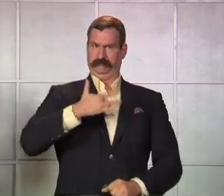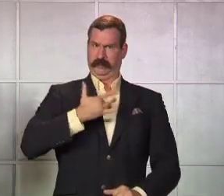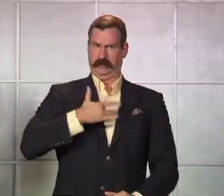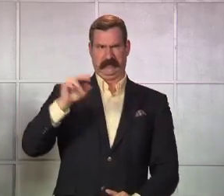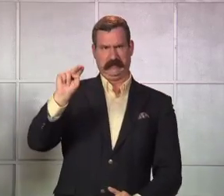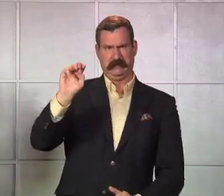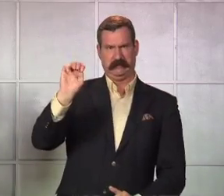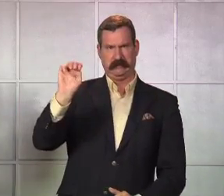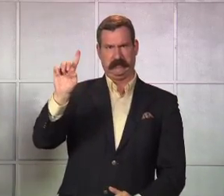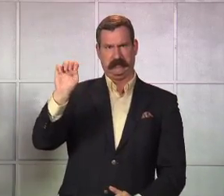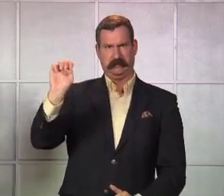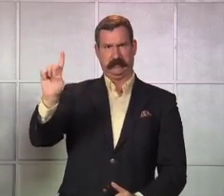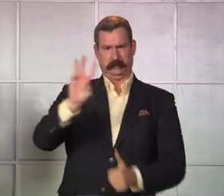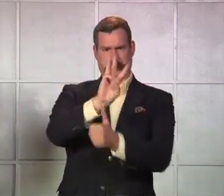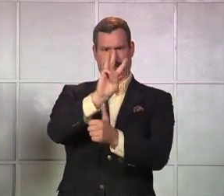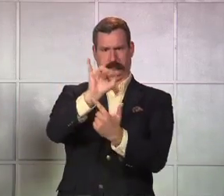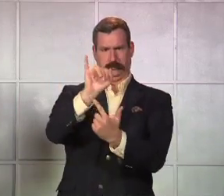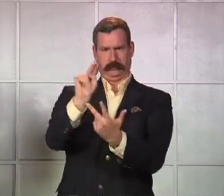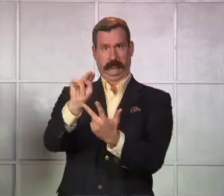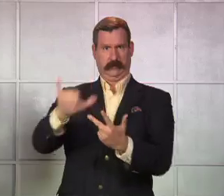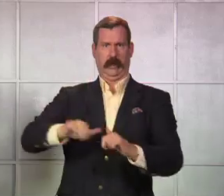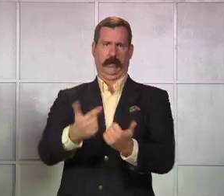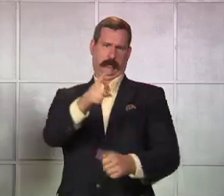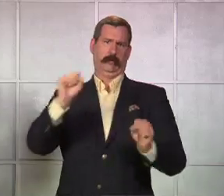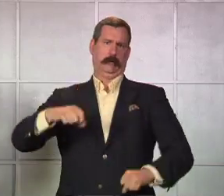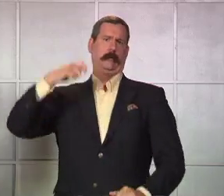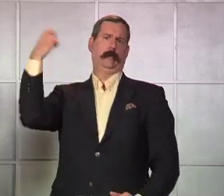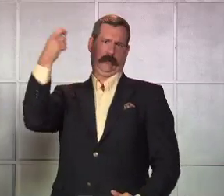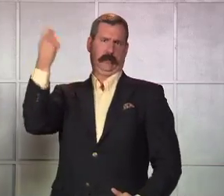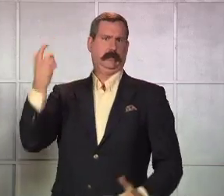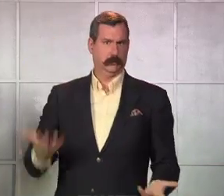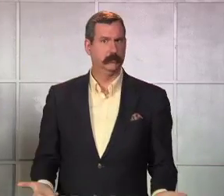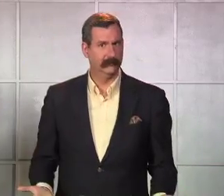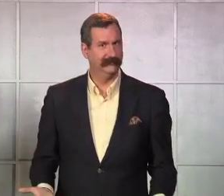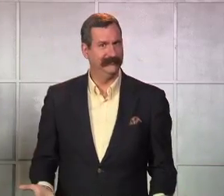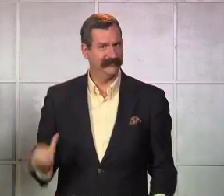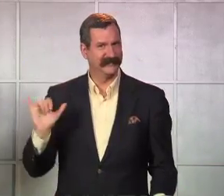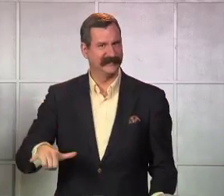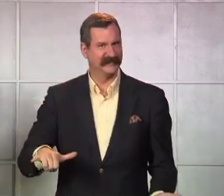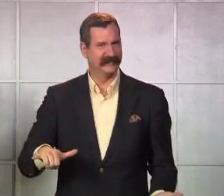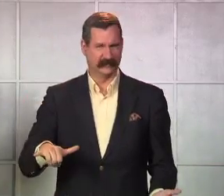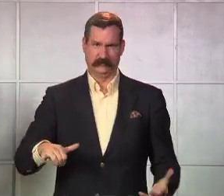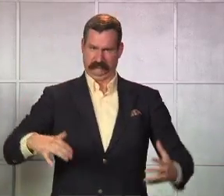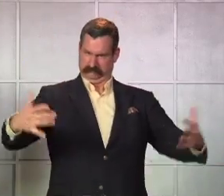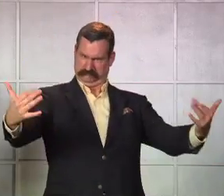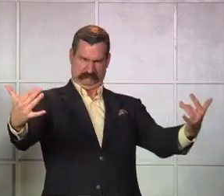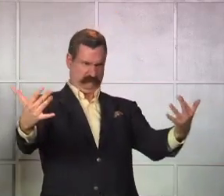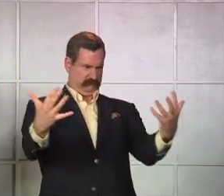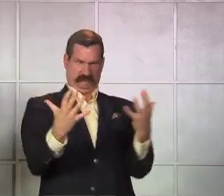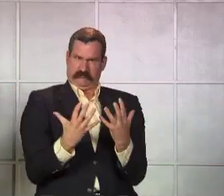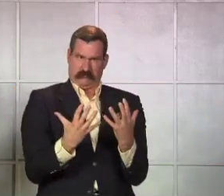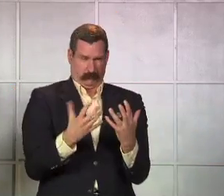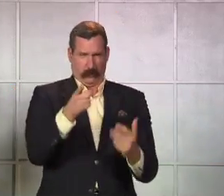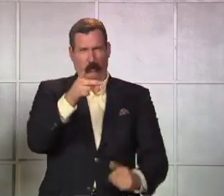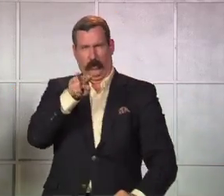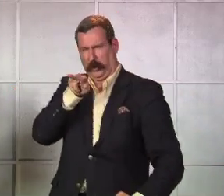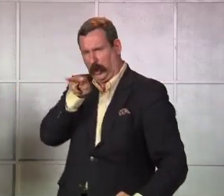must make people feel needed. W-I-N. That's how you can win. As a group, you can look at all the examples